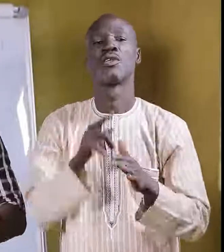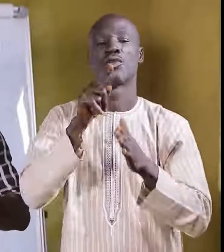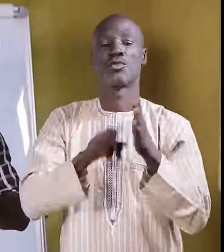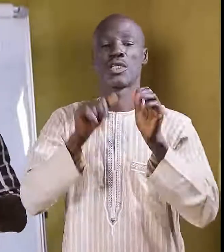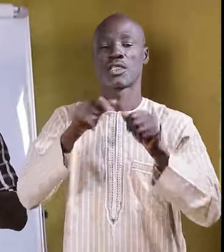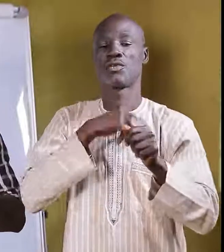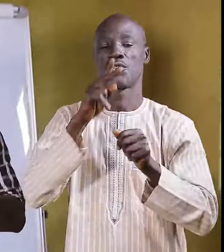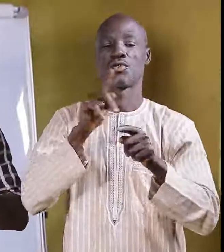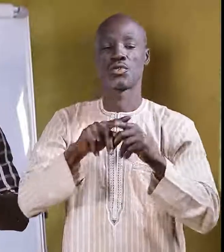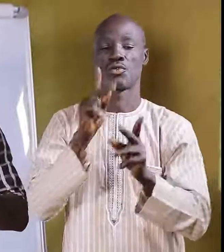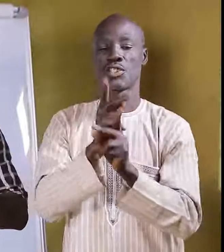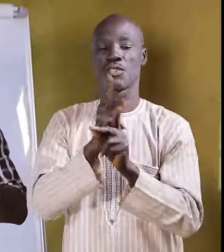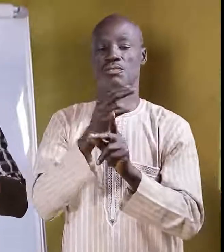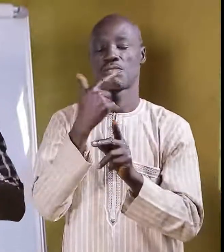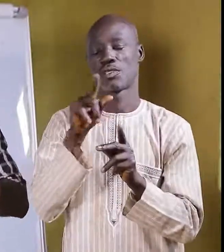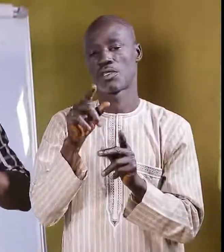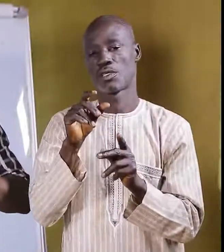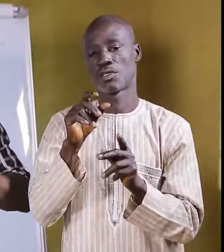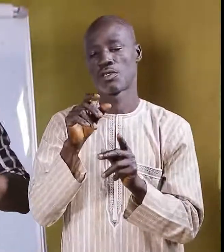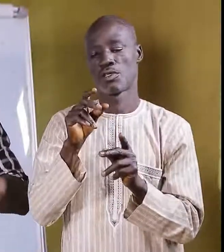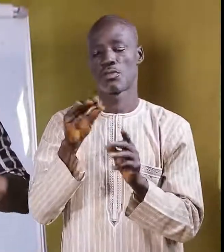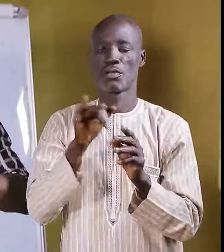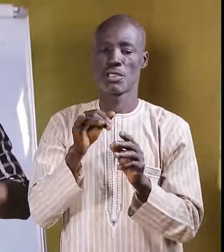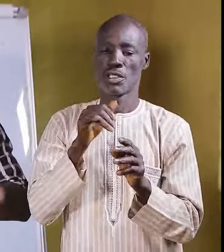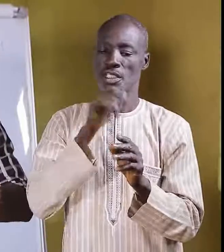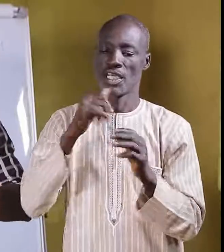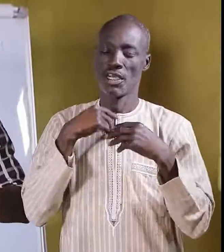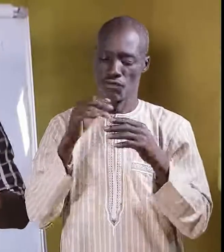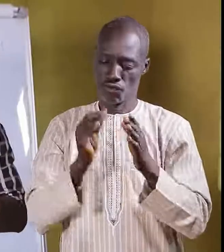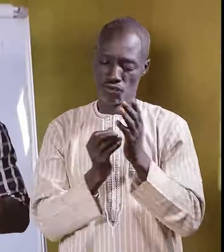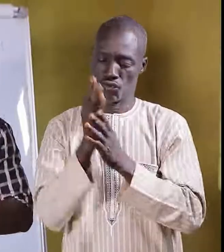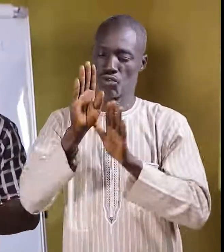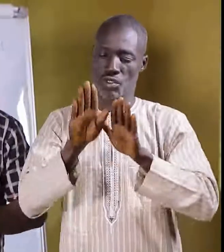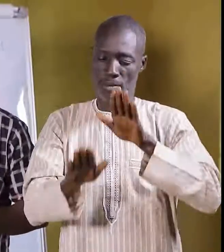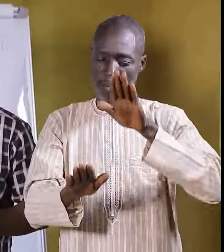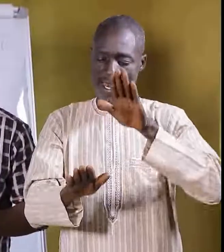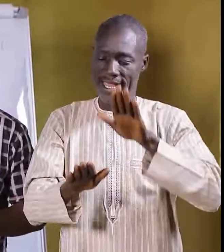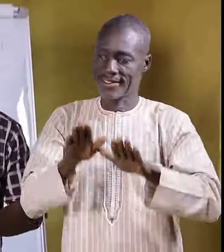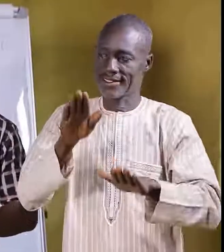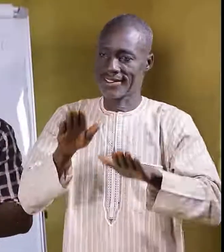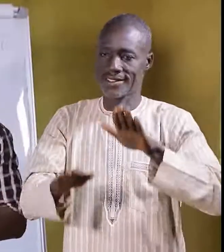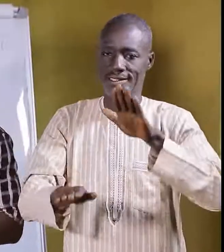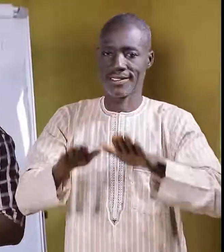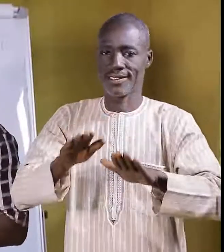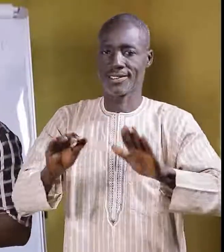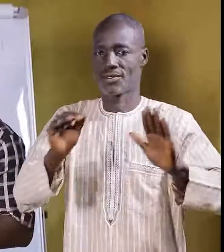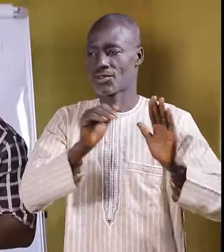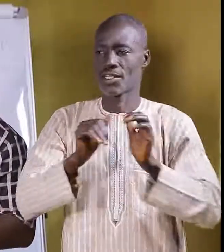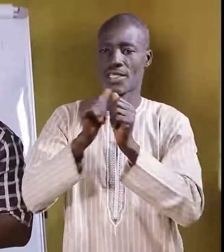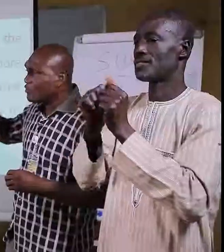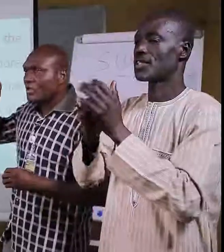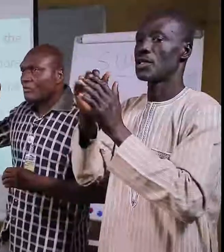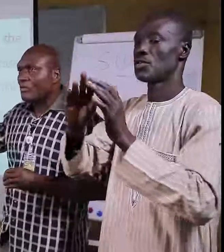population. If two of them are not checked, if they don't grow in balance, it will spell doom. That doom